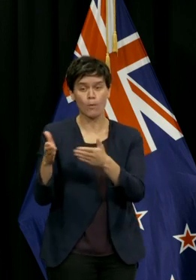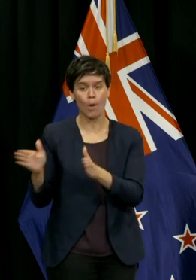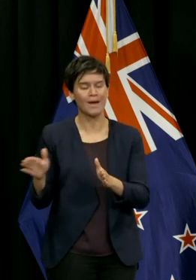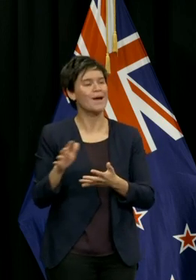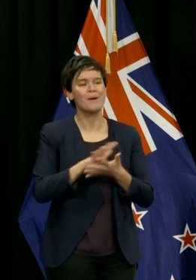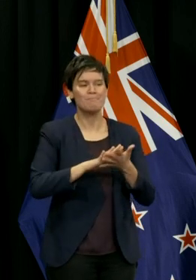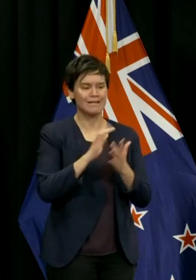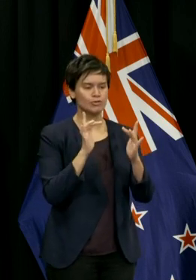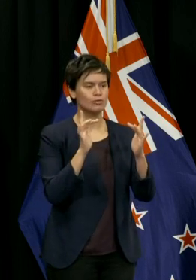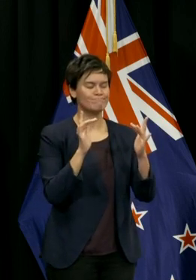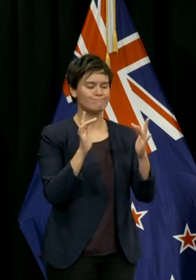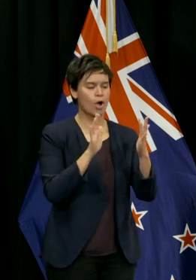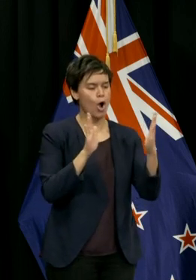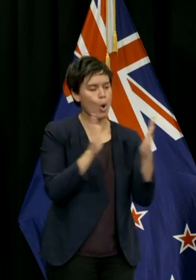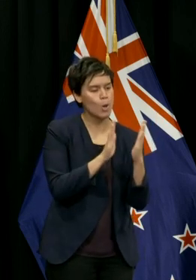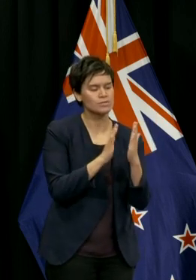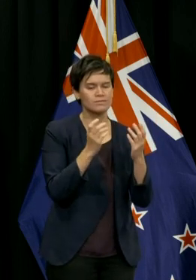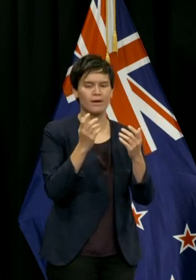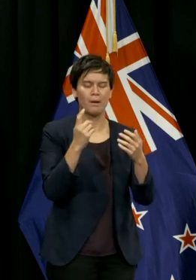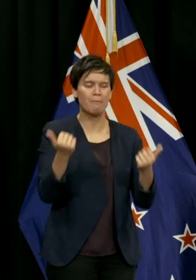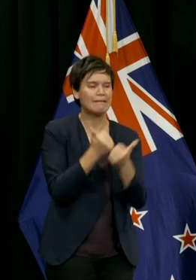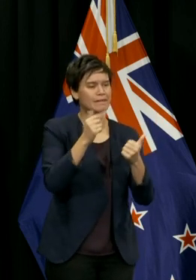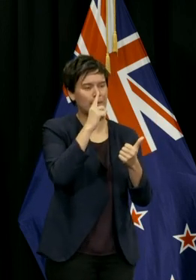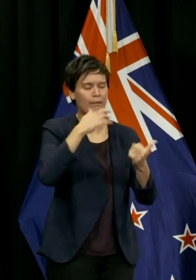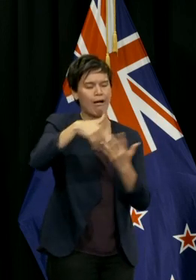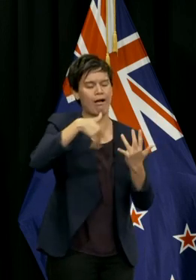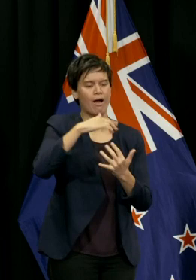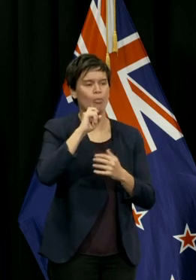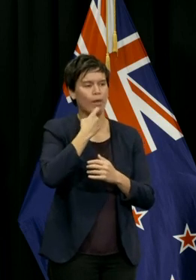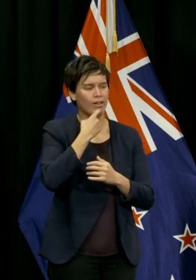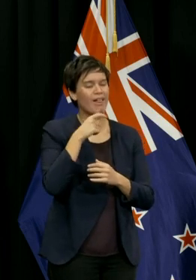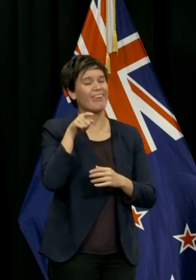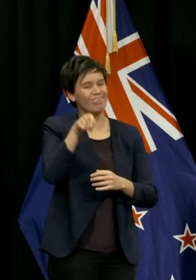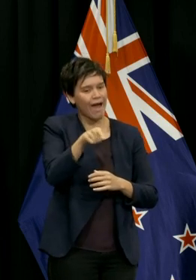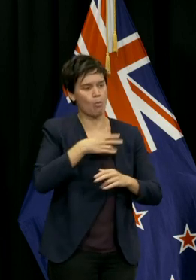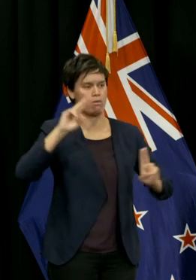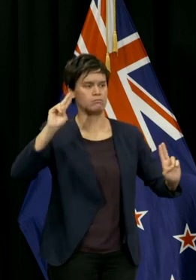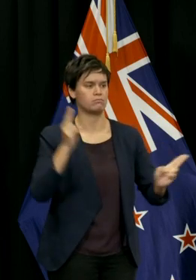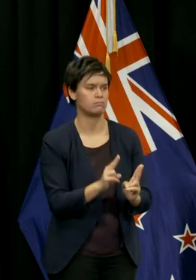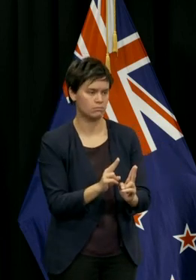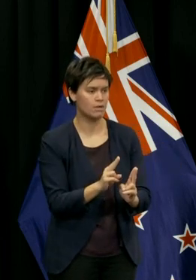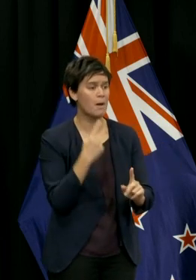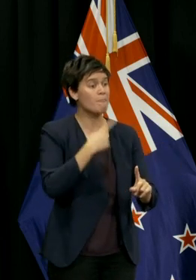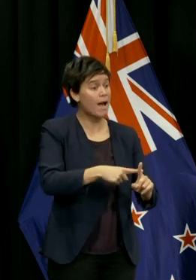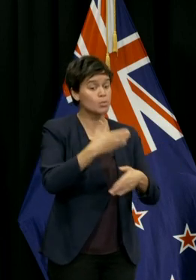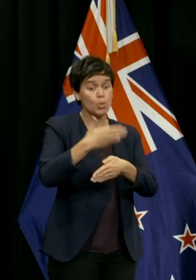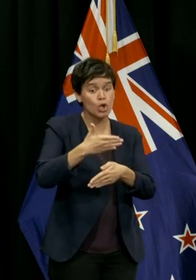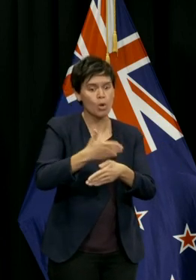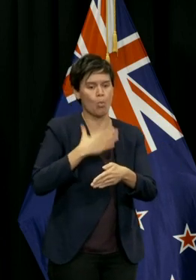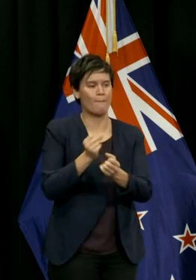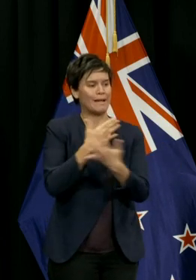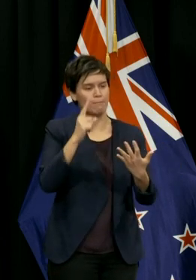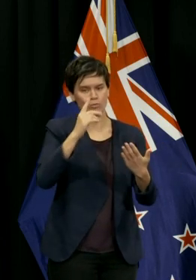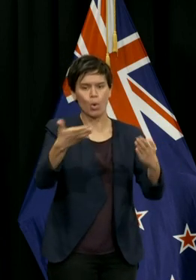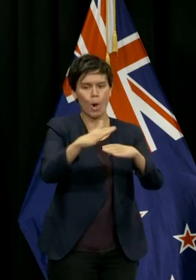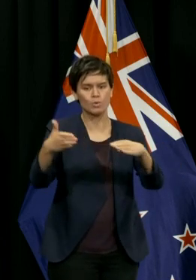as little contact as possible between one another. We also need to reduce down the risk to as many workforces as we can.